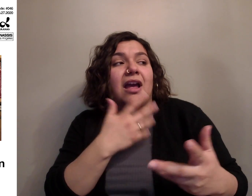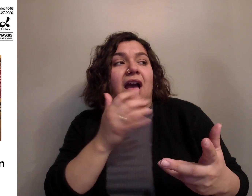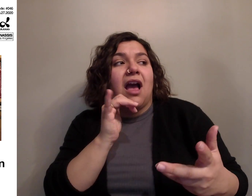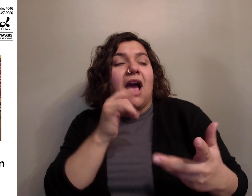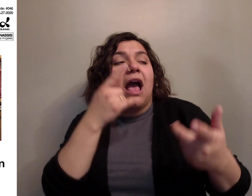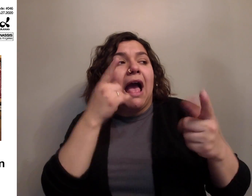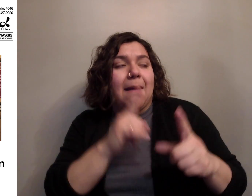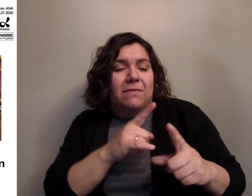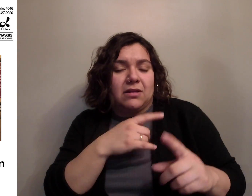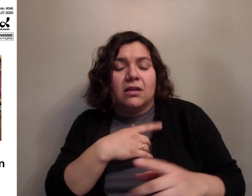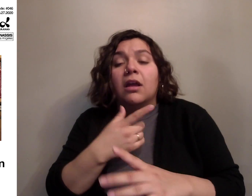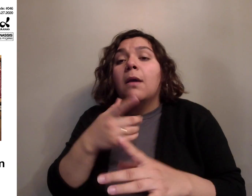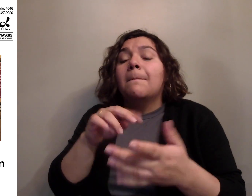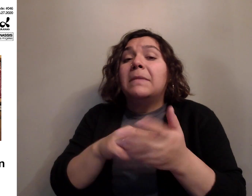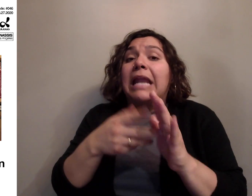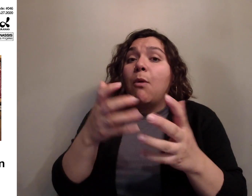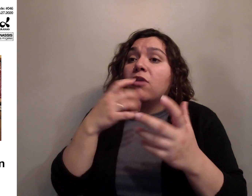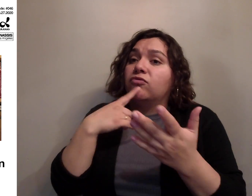didn't happen.